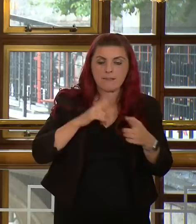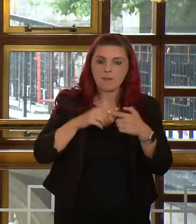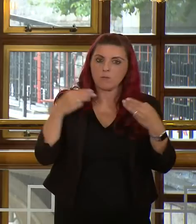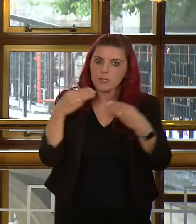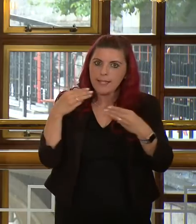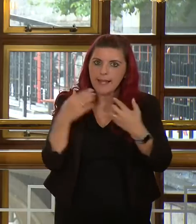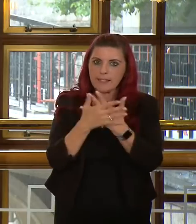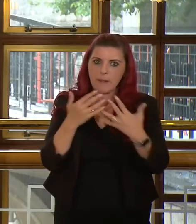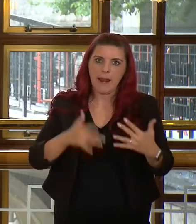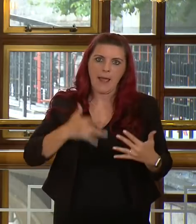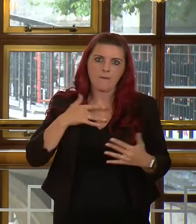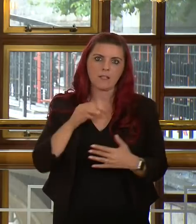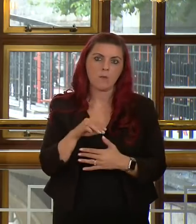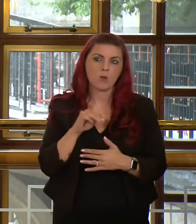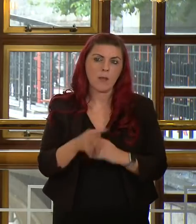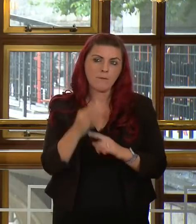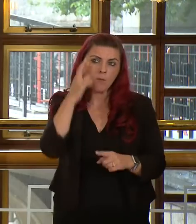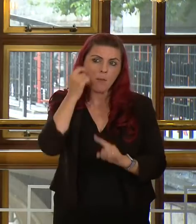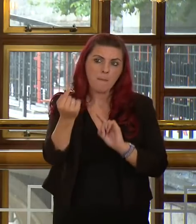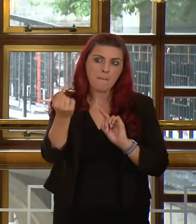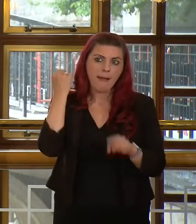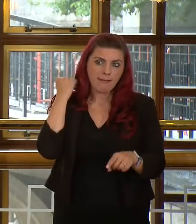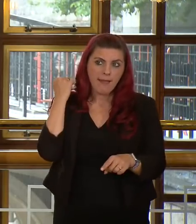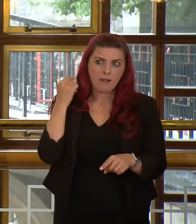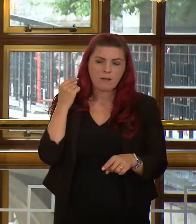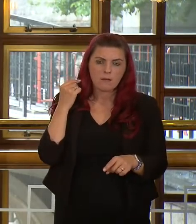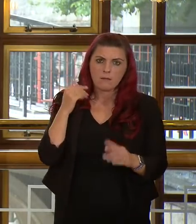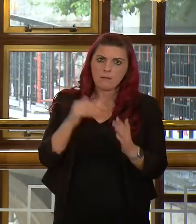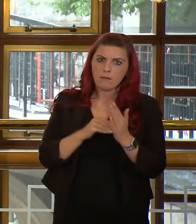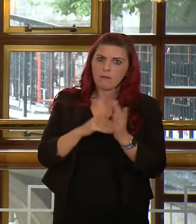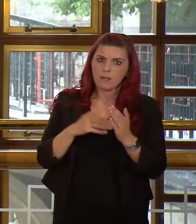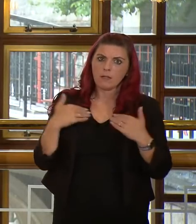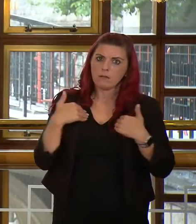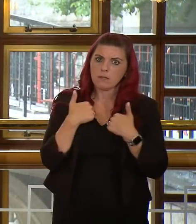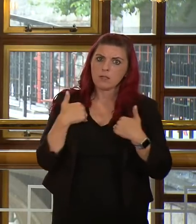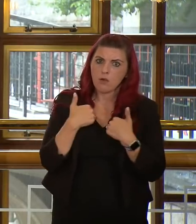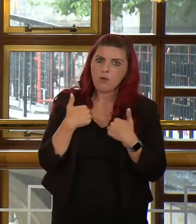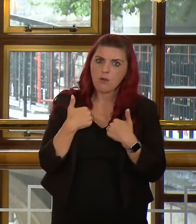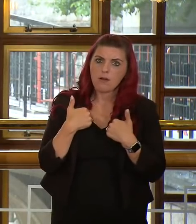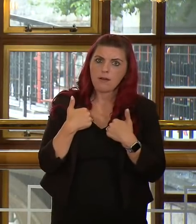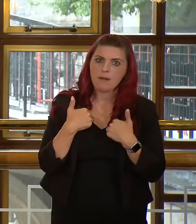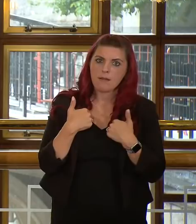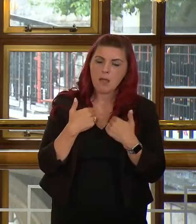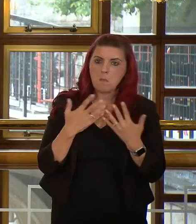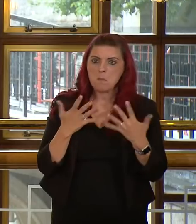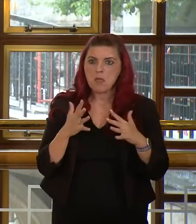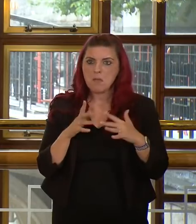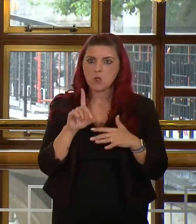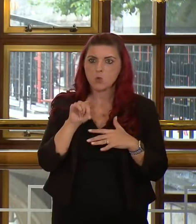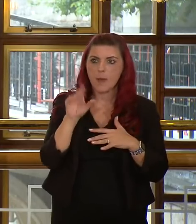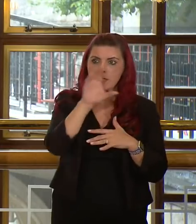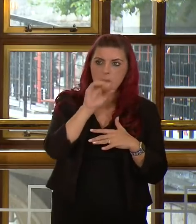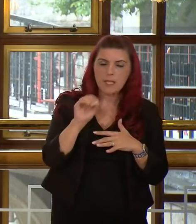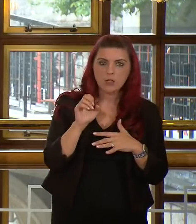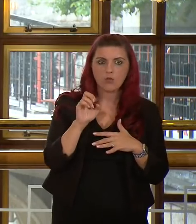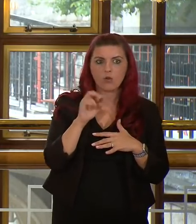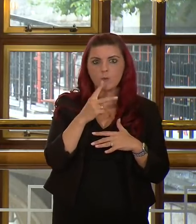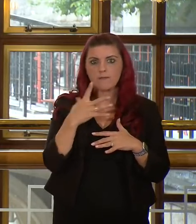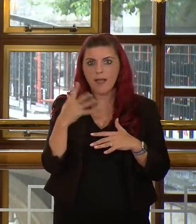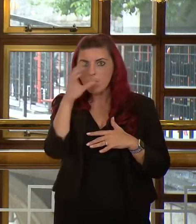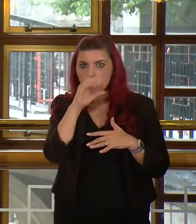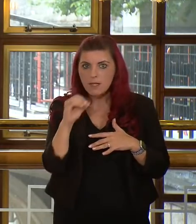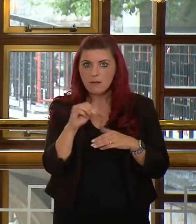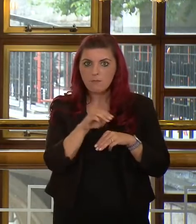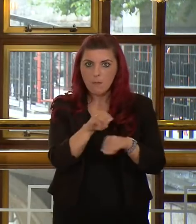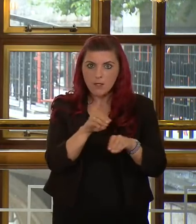possible. And if you remember back then, we had a real concern that maybe 20% or 25% of the population could have